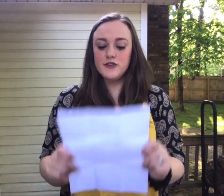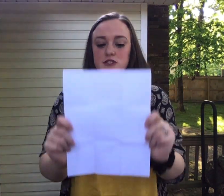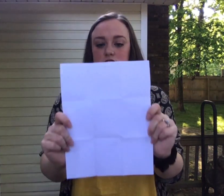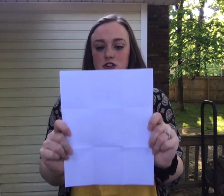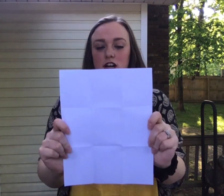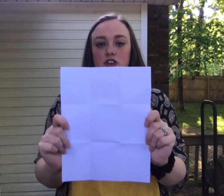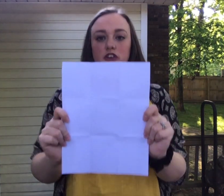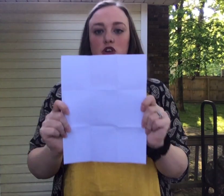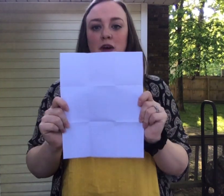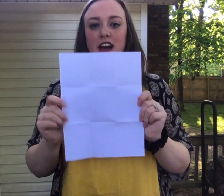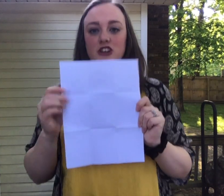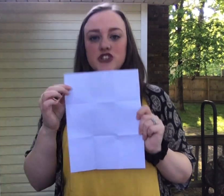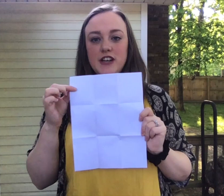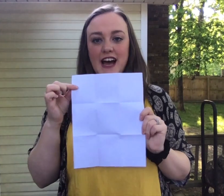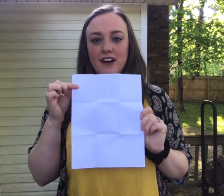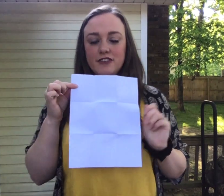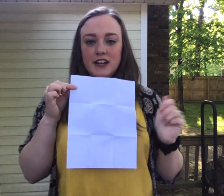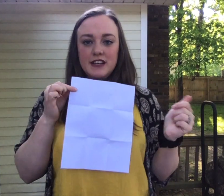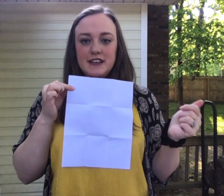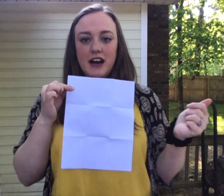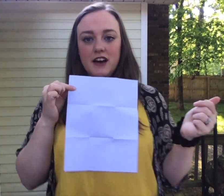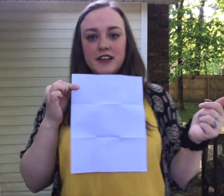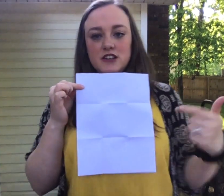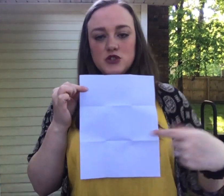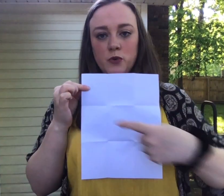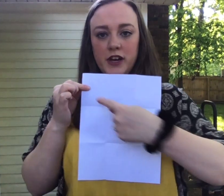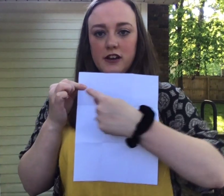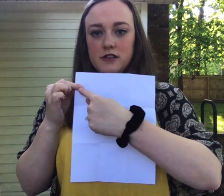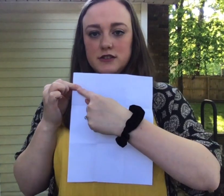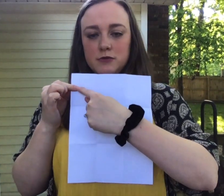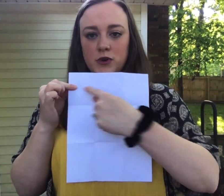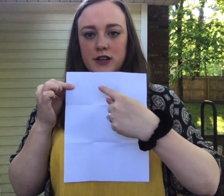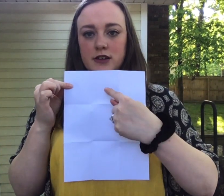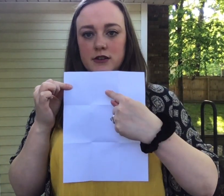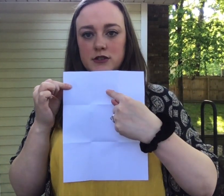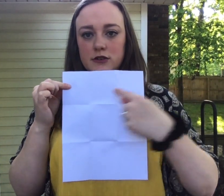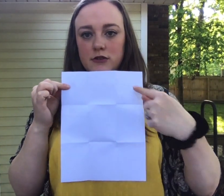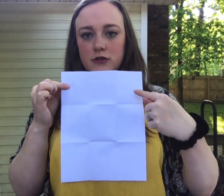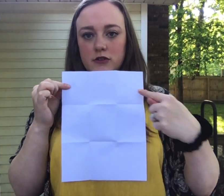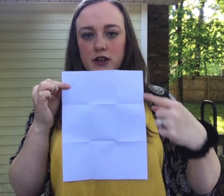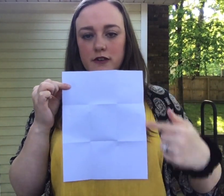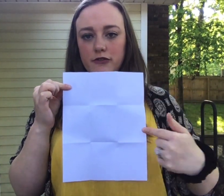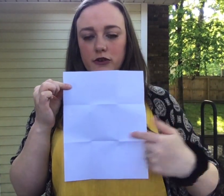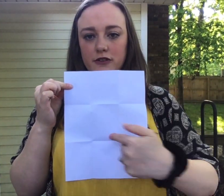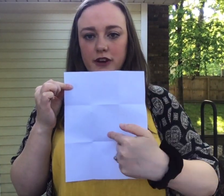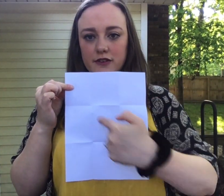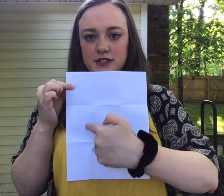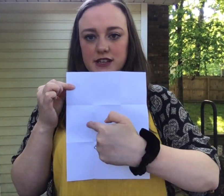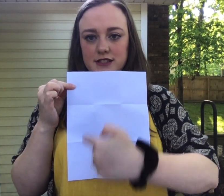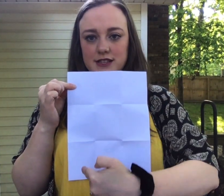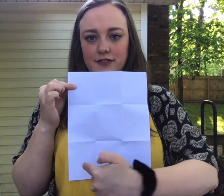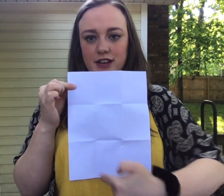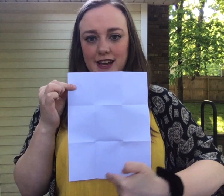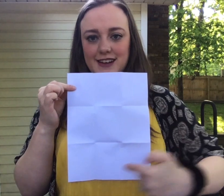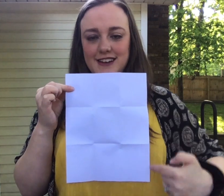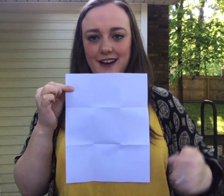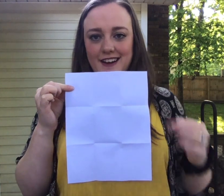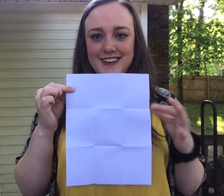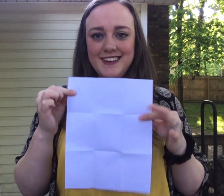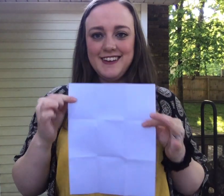did this correctly, you should have 9 squares. 1, 2, 3, 4, 5, 6, 7, 8, 9.